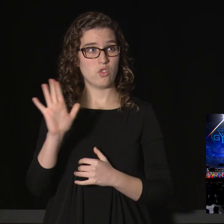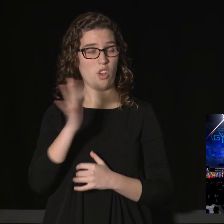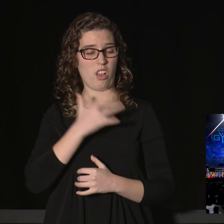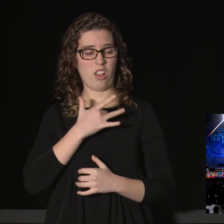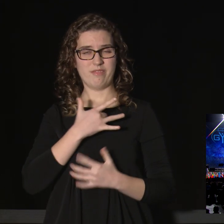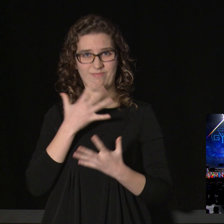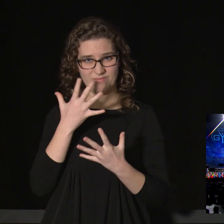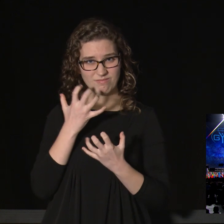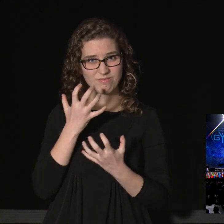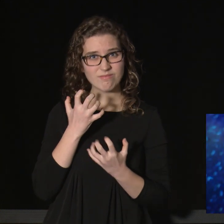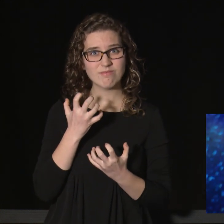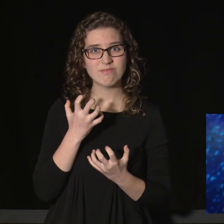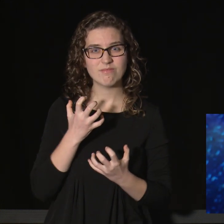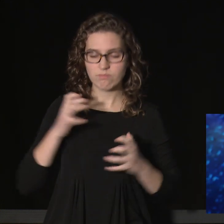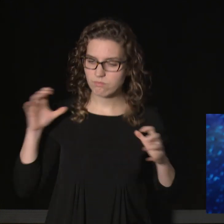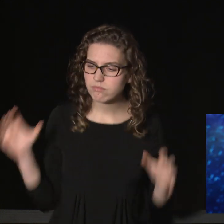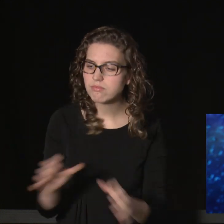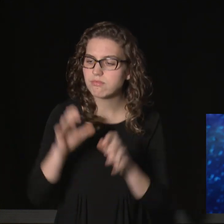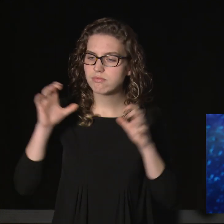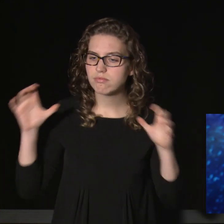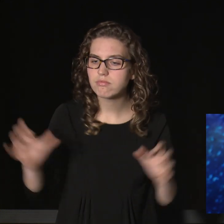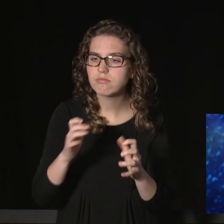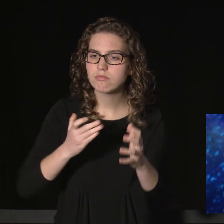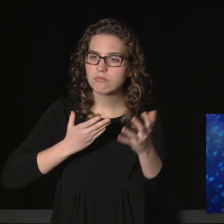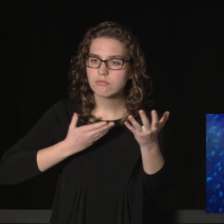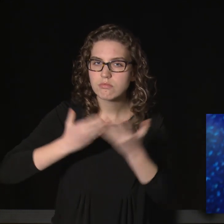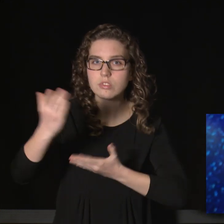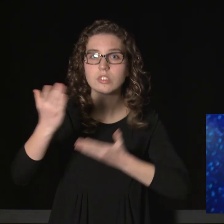aggressive service, so that I can experience